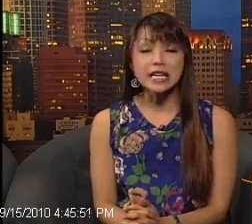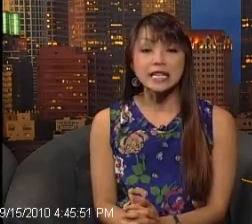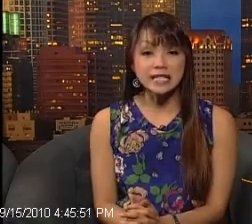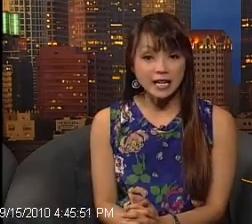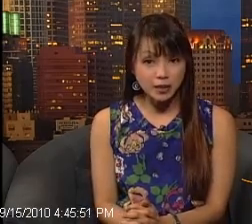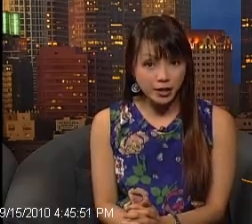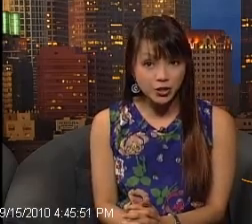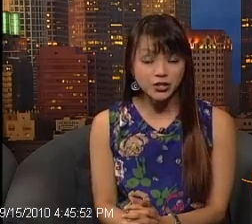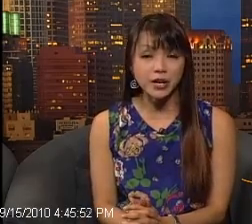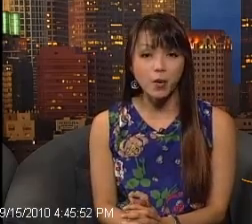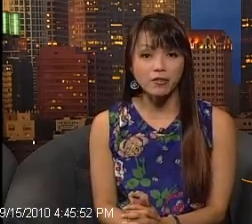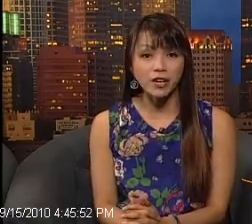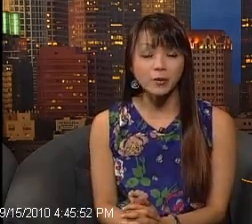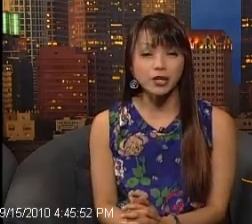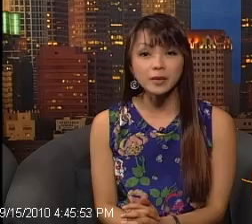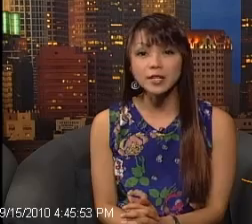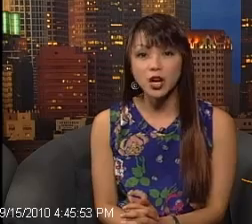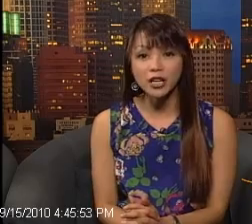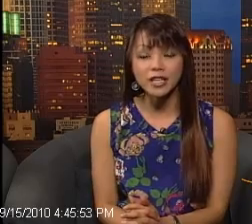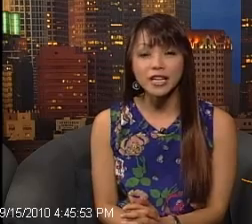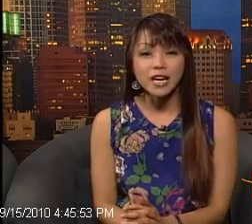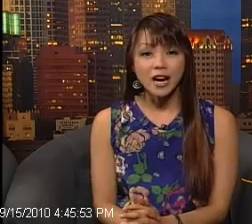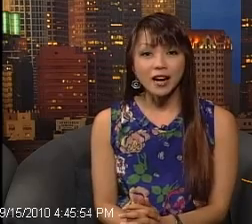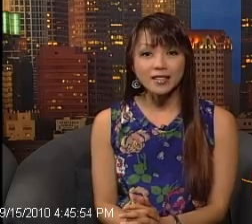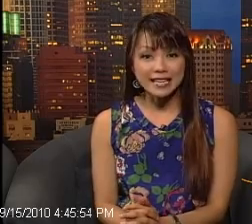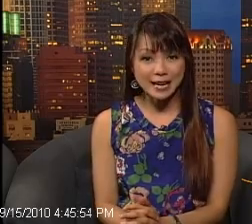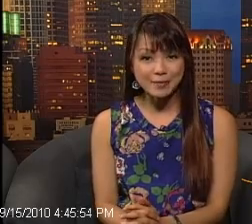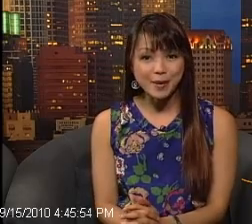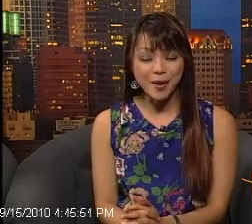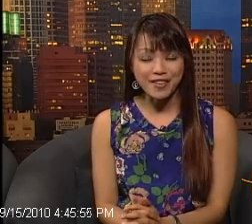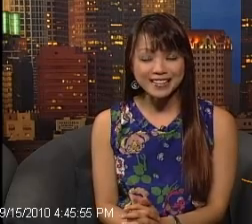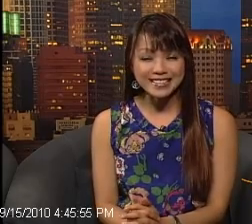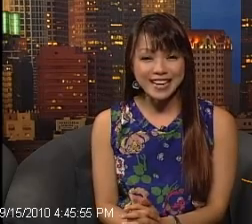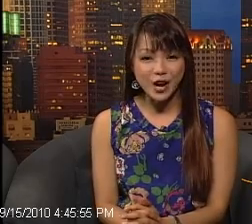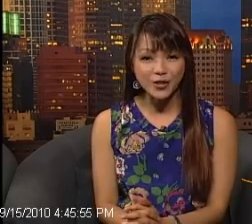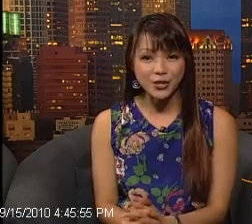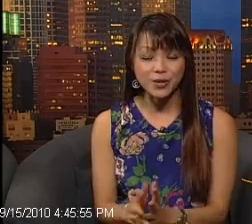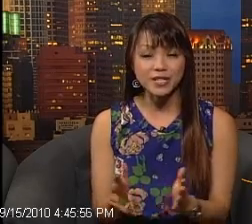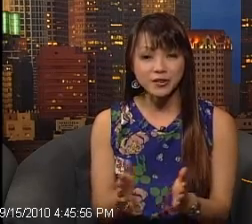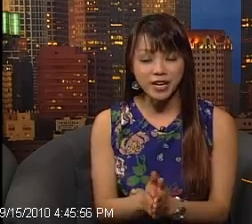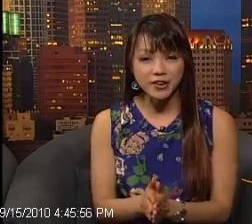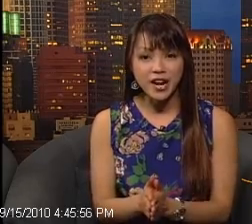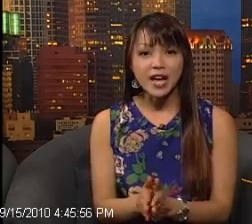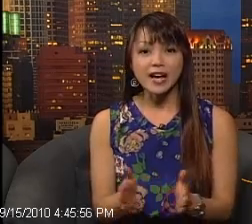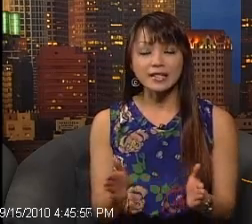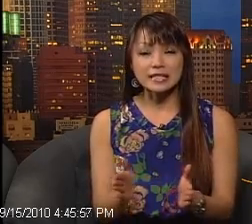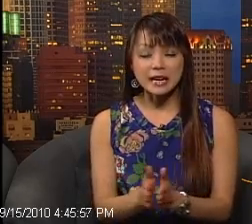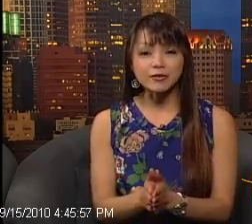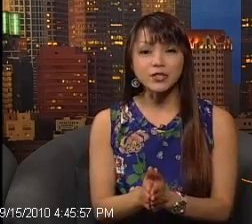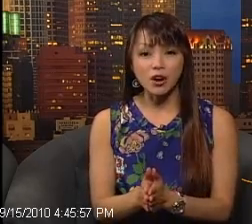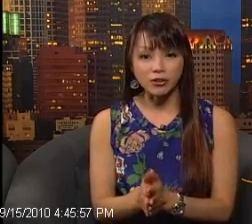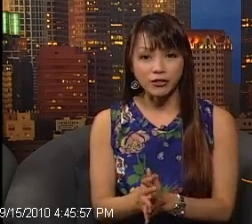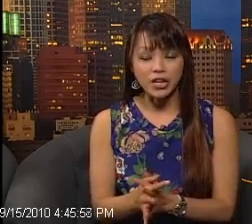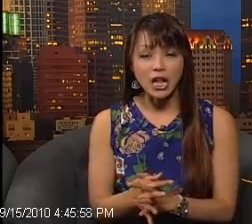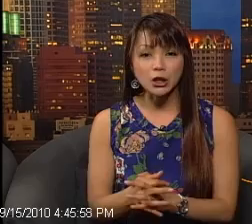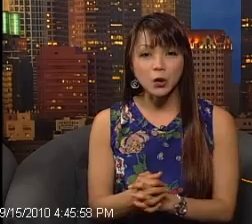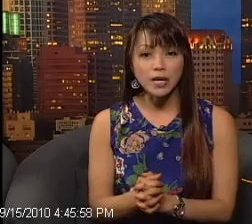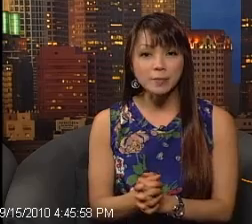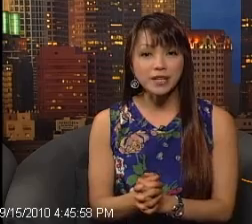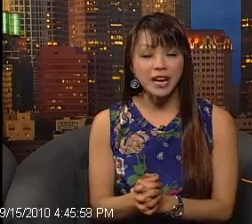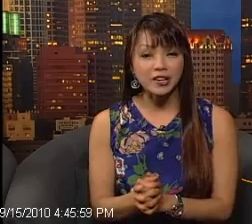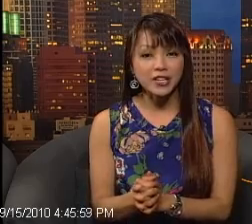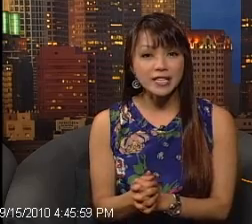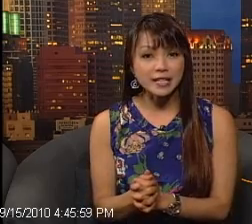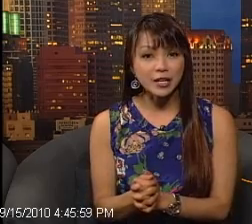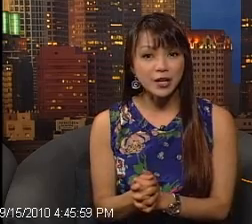deaf. He takes pictures, however, and we're going to be talking to him about that today on the show. His career as a deaf photographer.